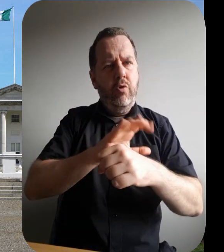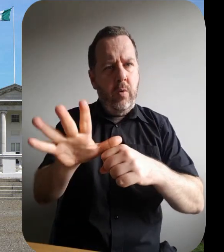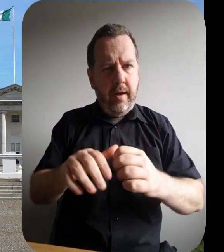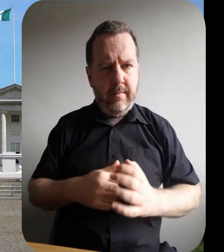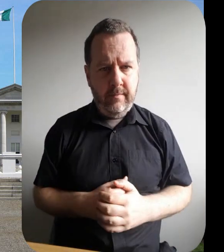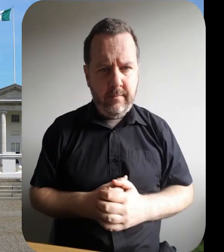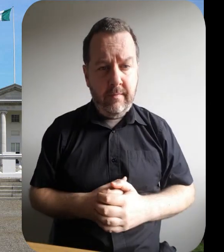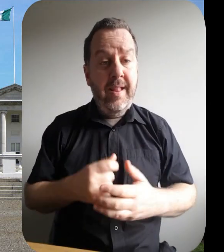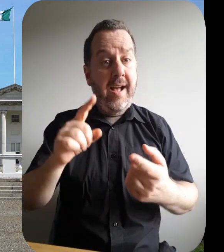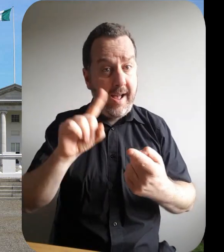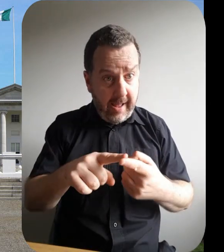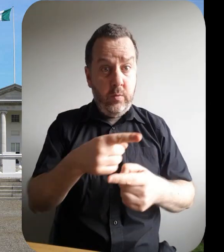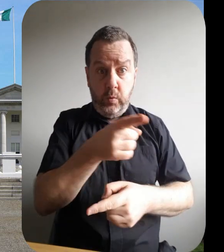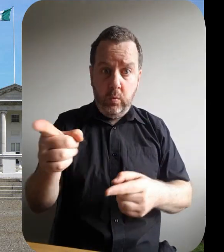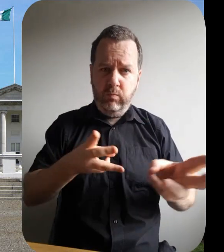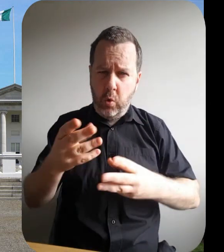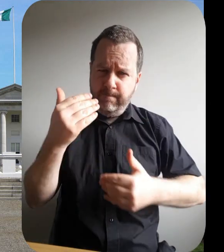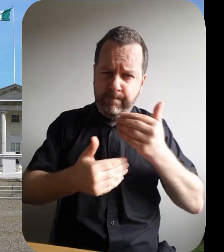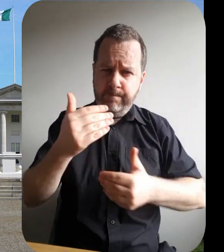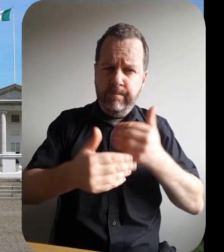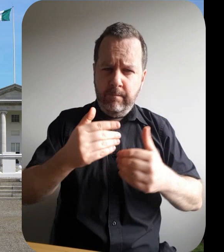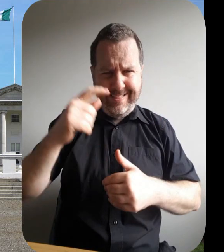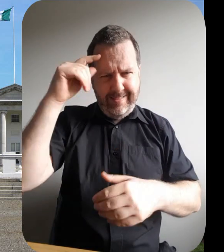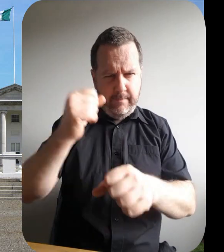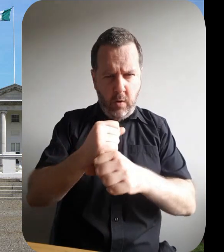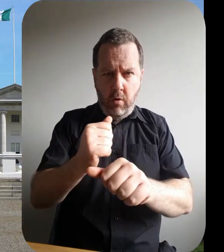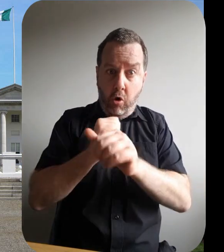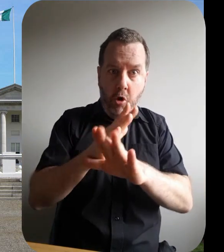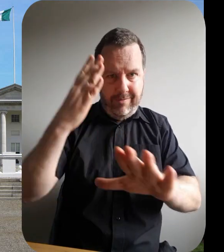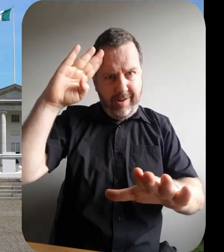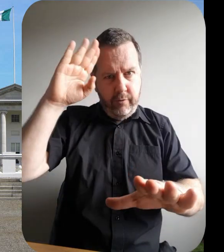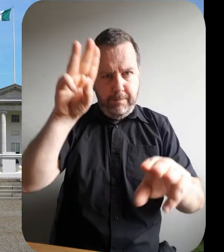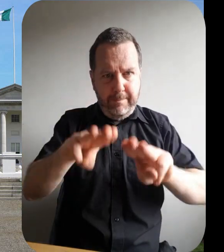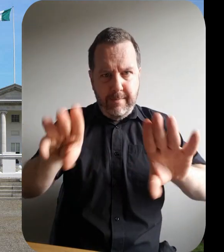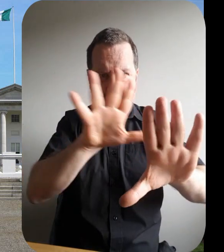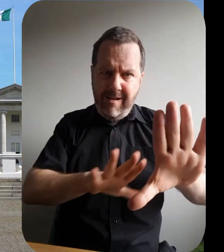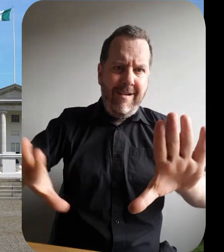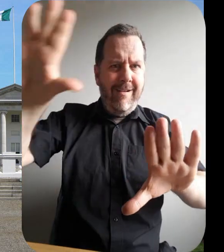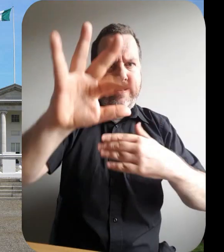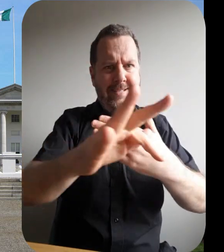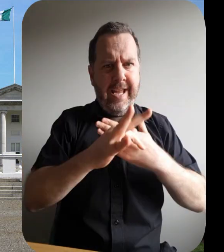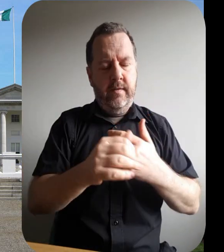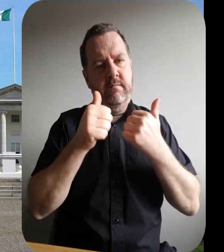the coronavirus and also for the safety of all our citizens.